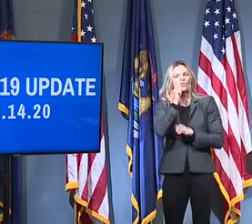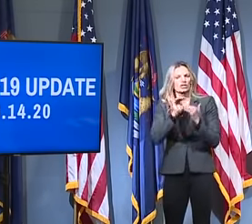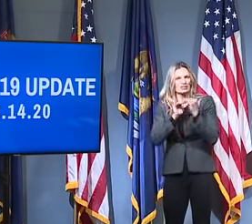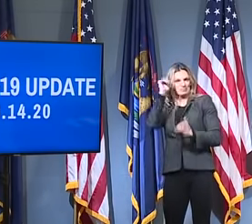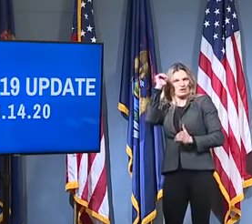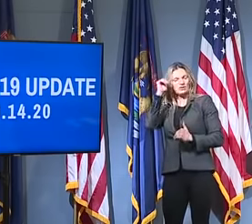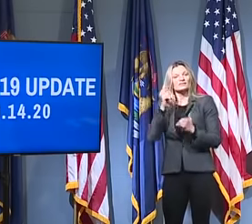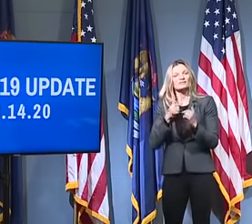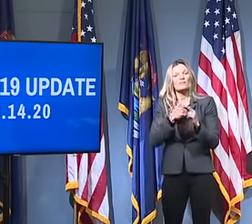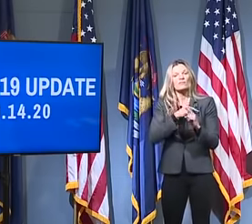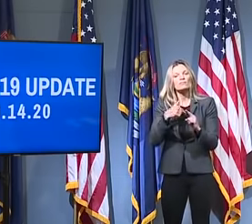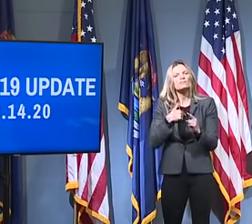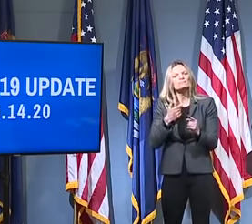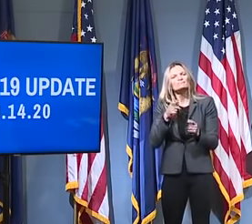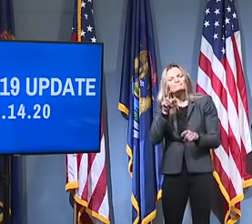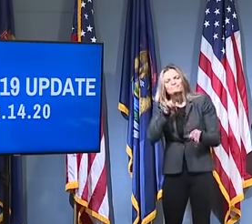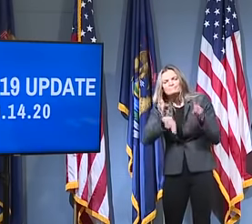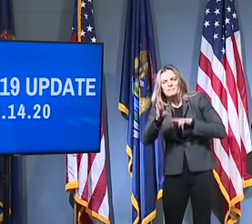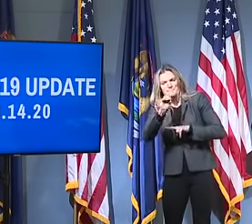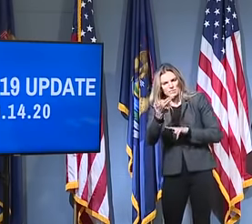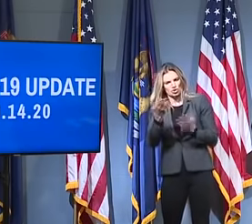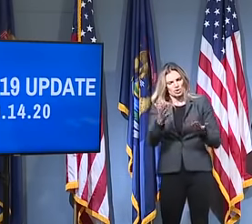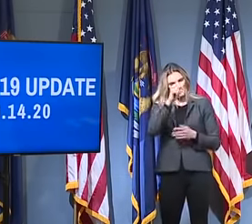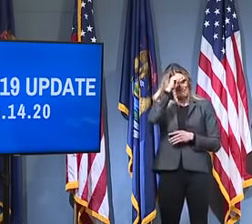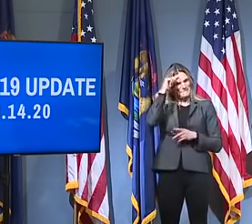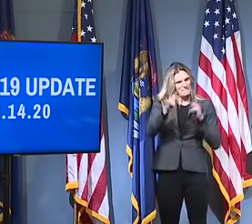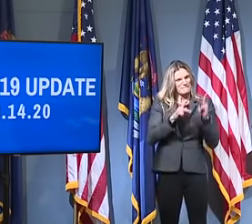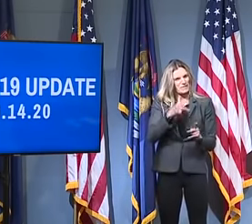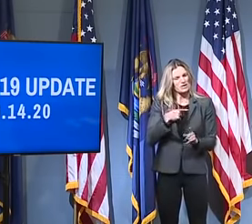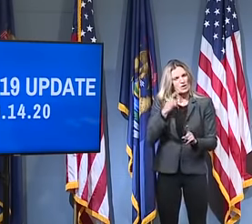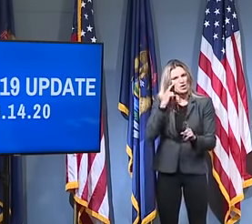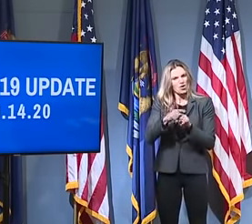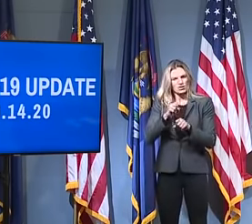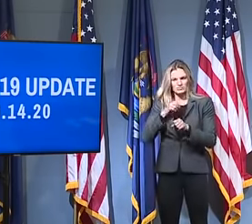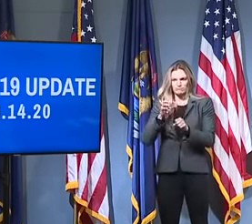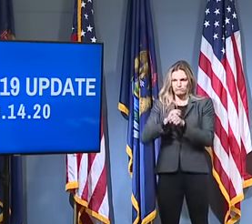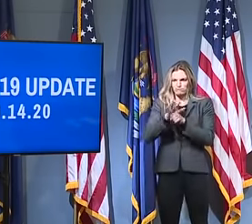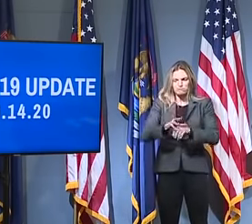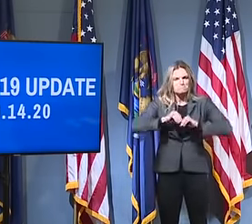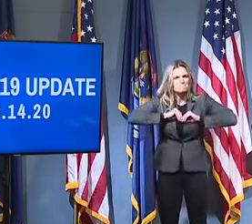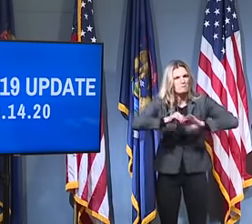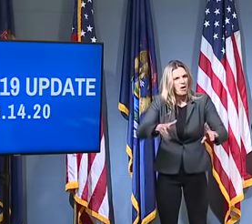in Michigan in particular. But it wasn't necessarily clear why.